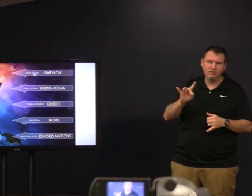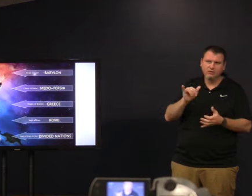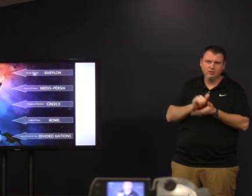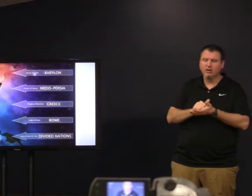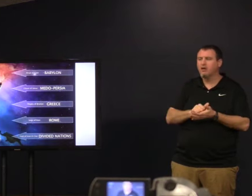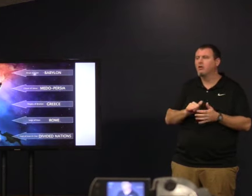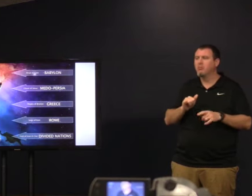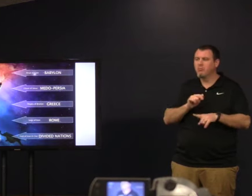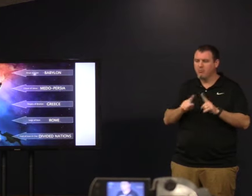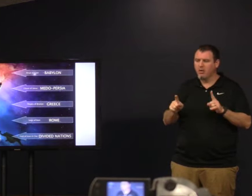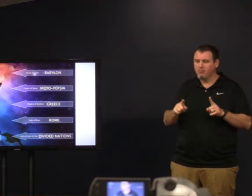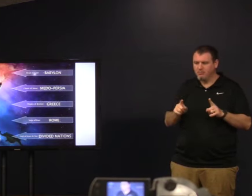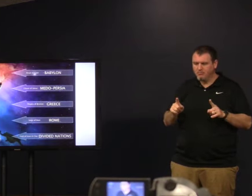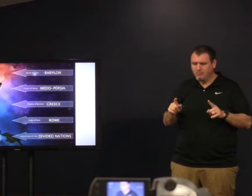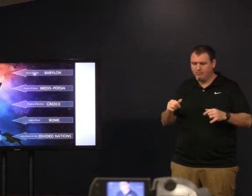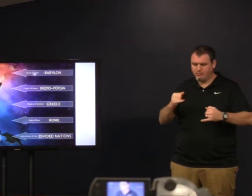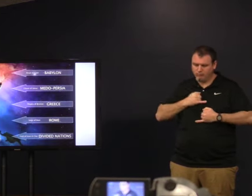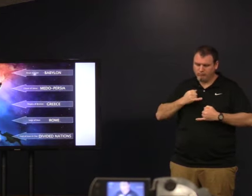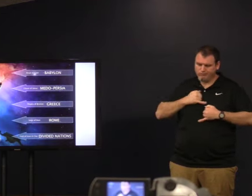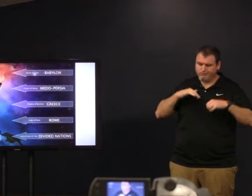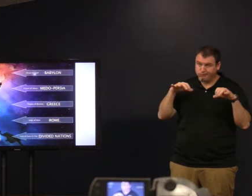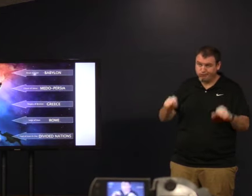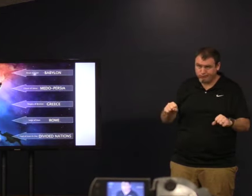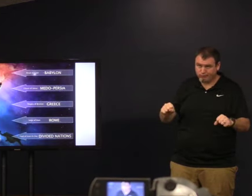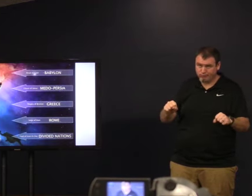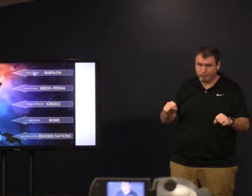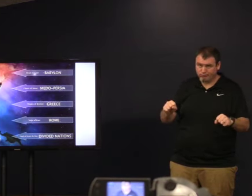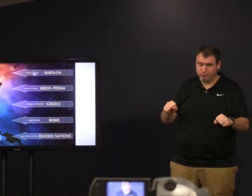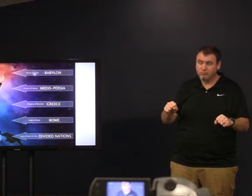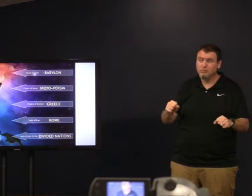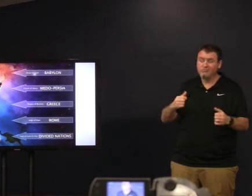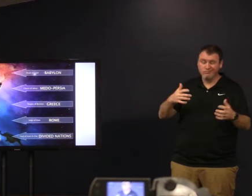So Joshua actually led him to the promised land.